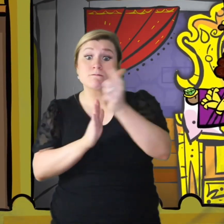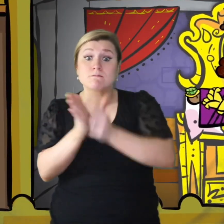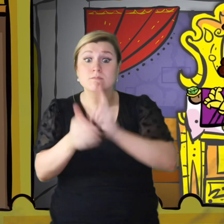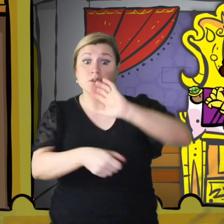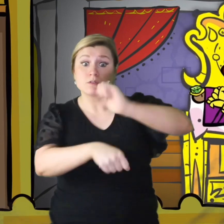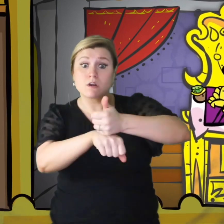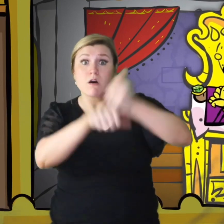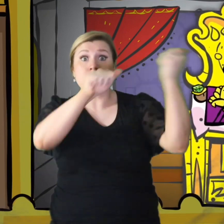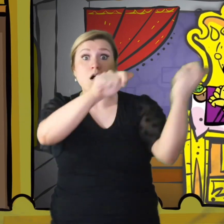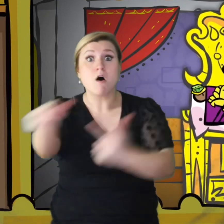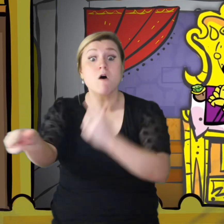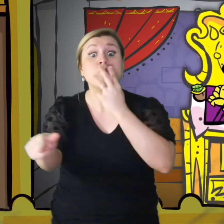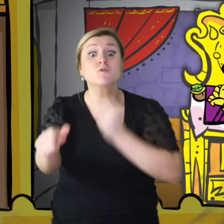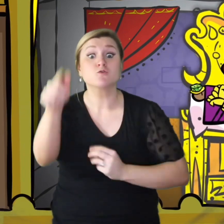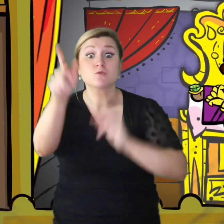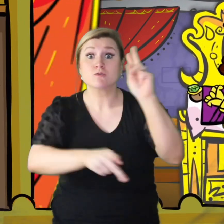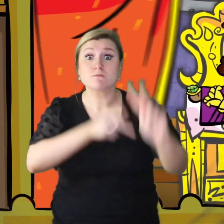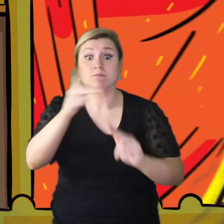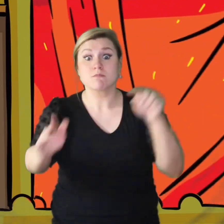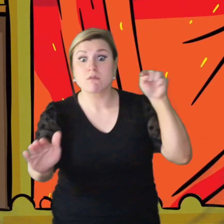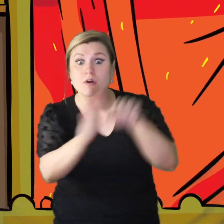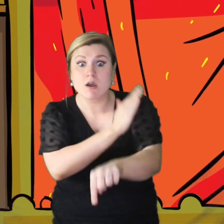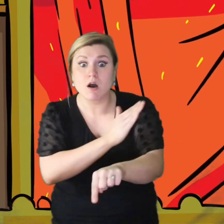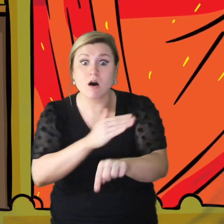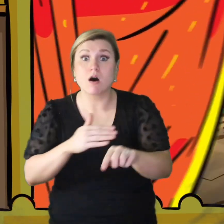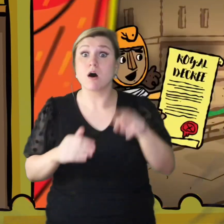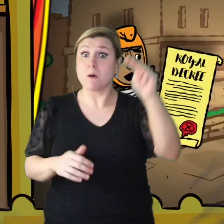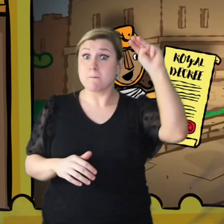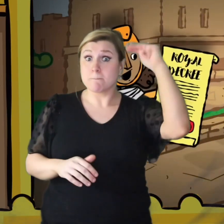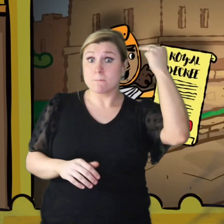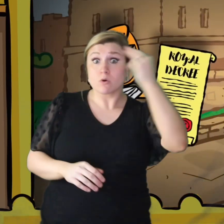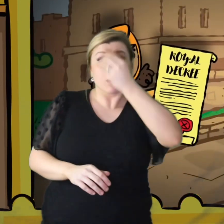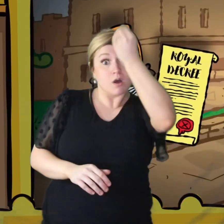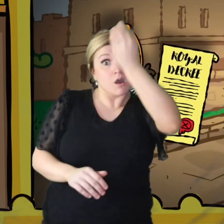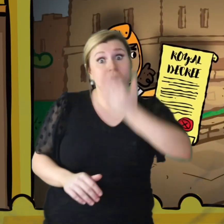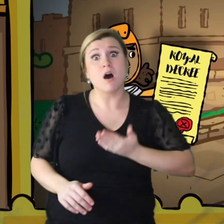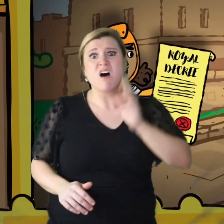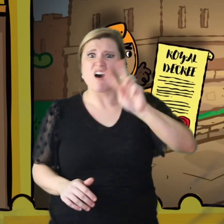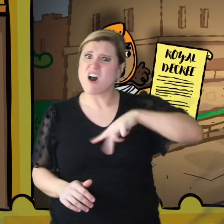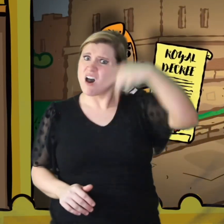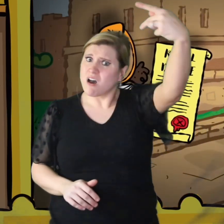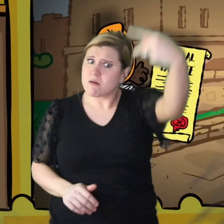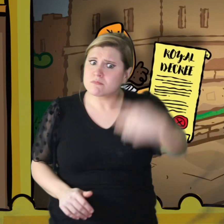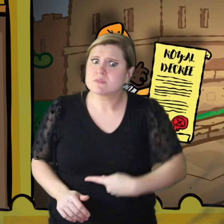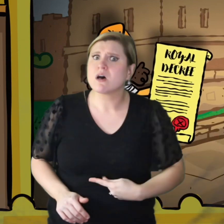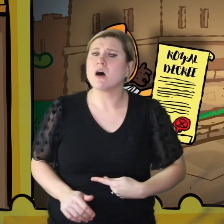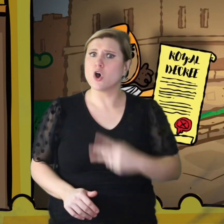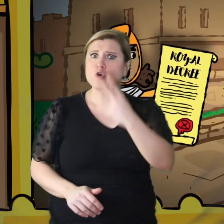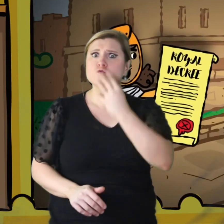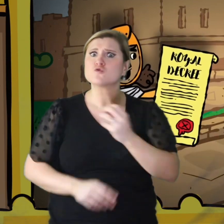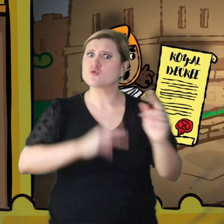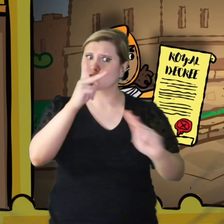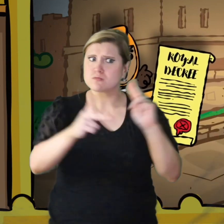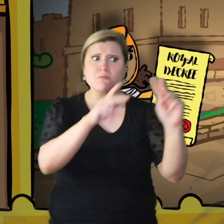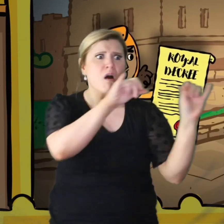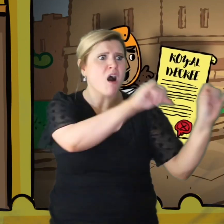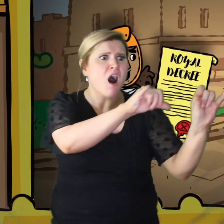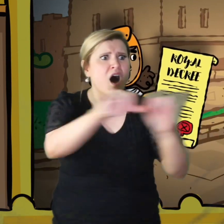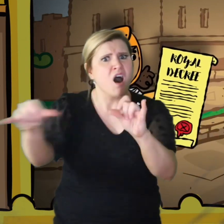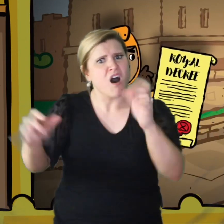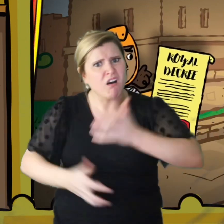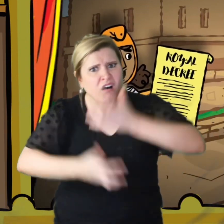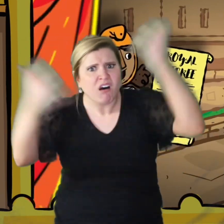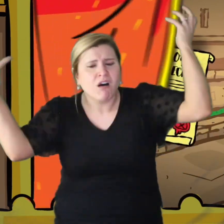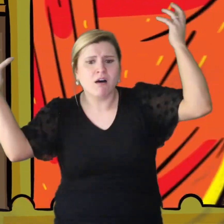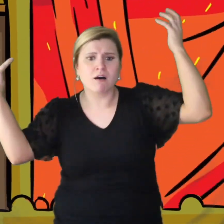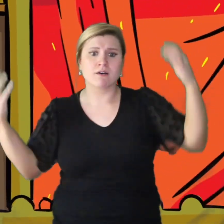all Mordecai's people, the Jews. When Mordecai learned about this, he was very upset, as were all the Jews in